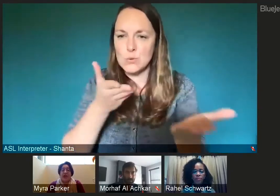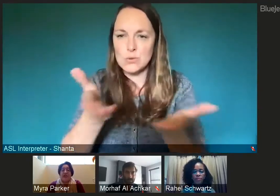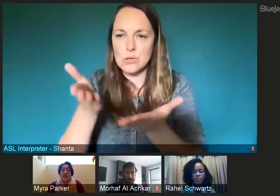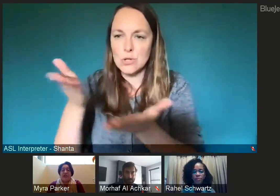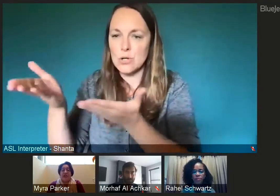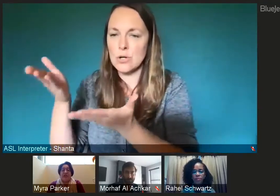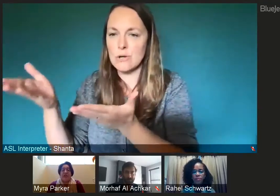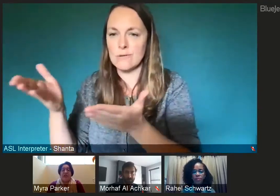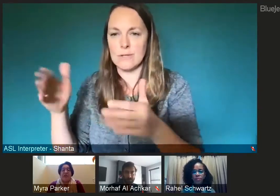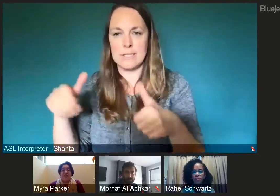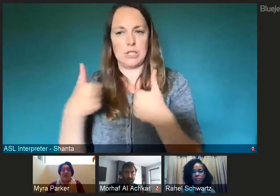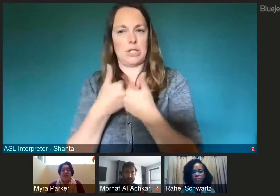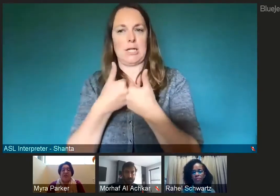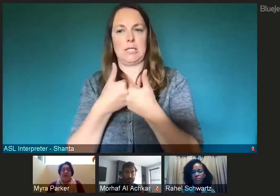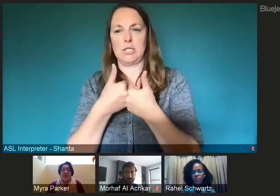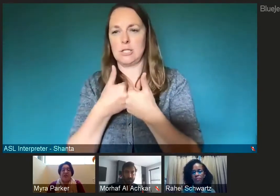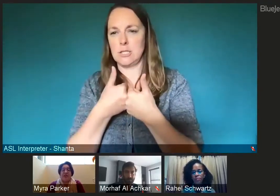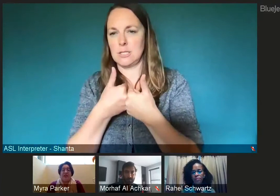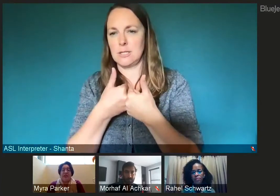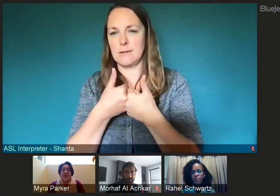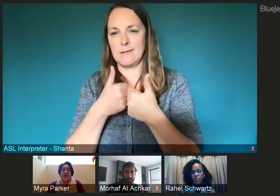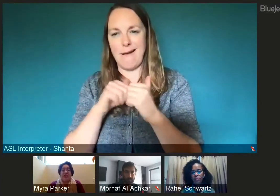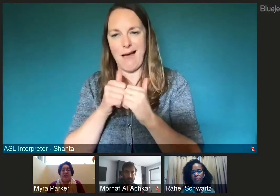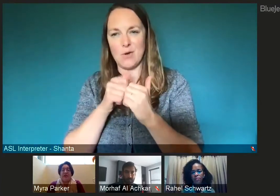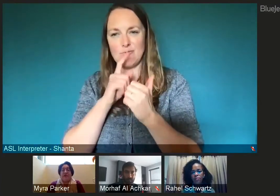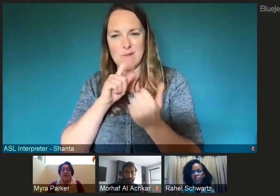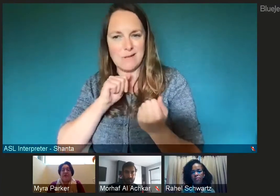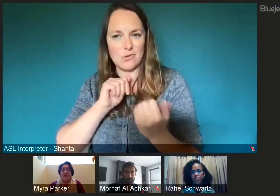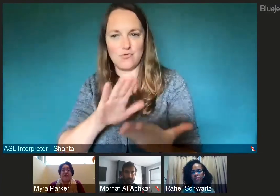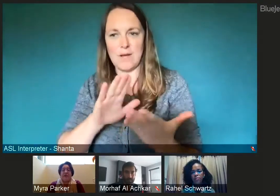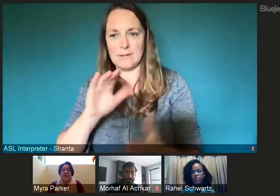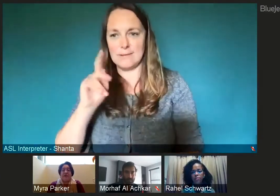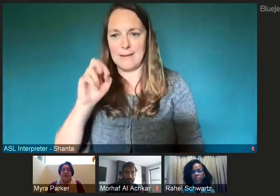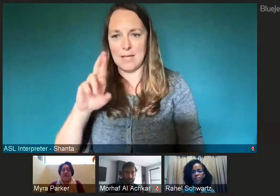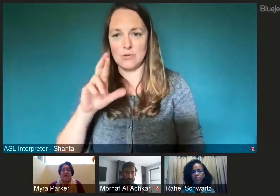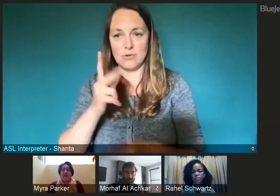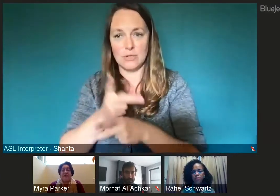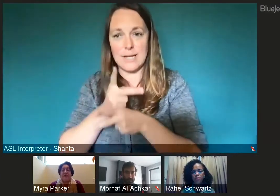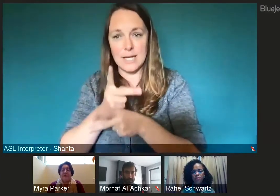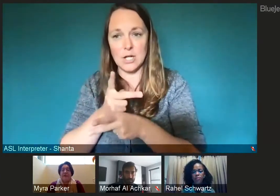have been challenging in terms of meaningfully addressing cancer care?